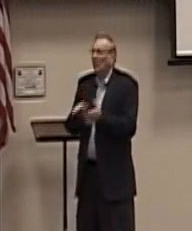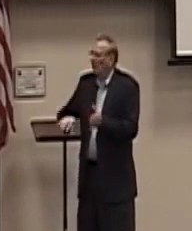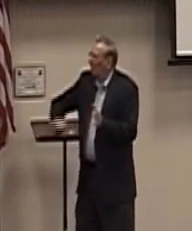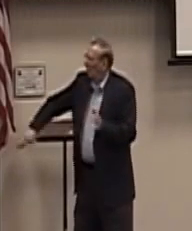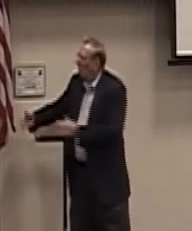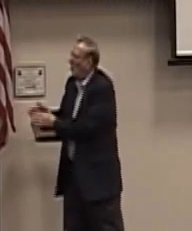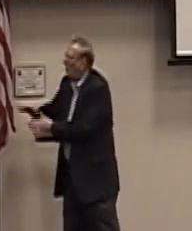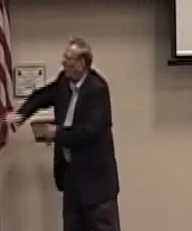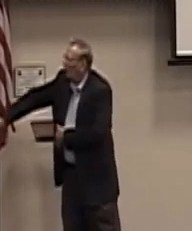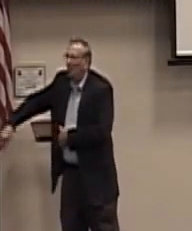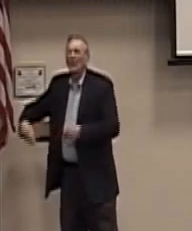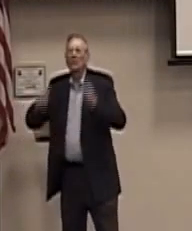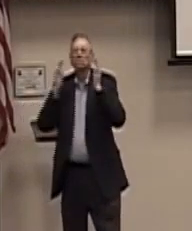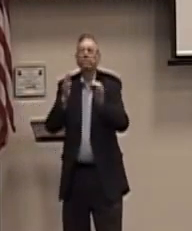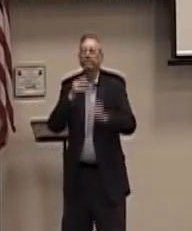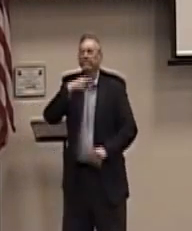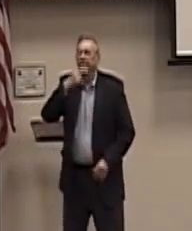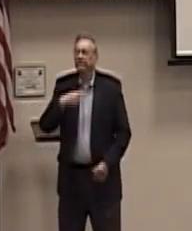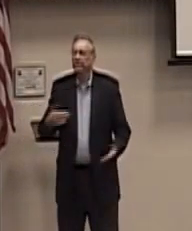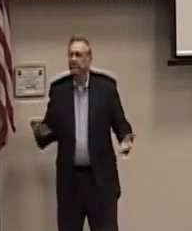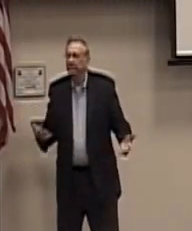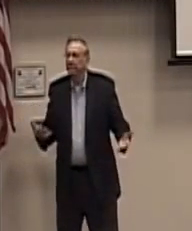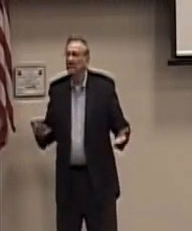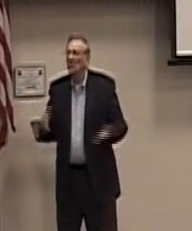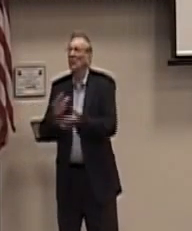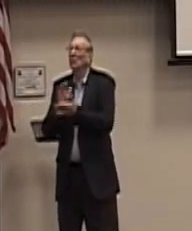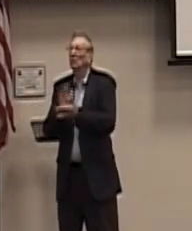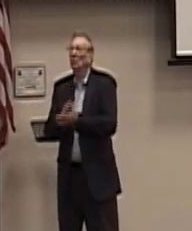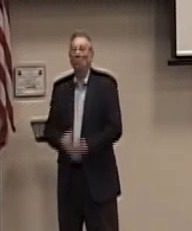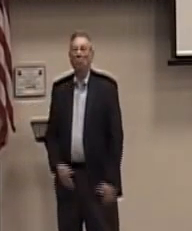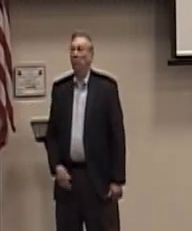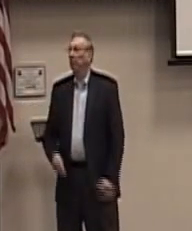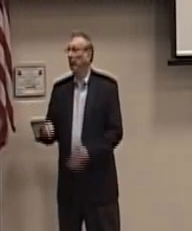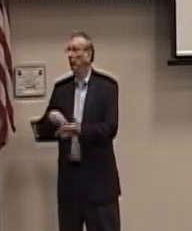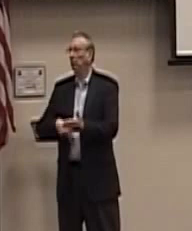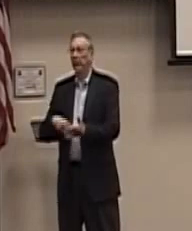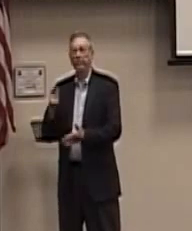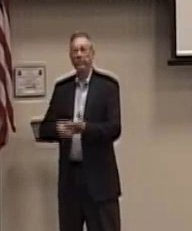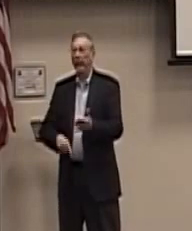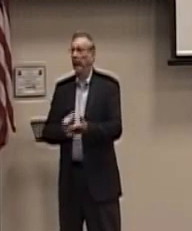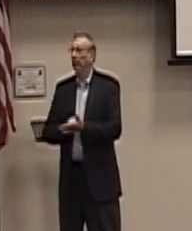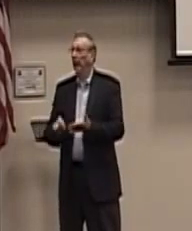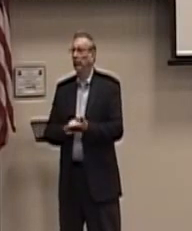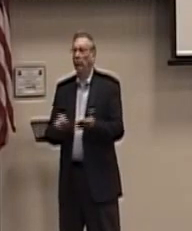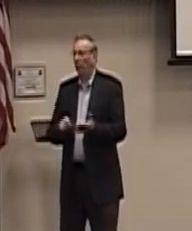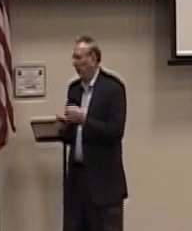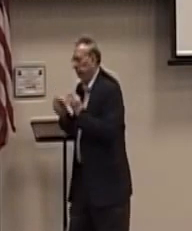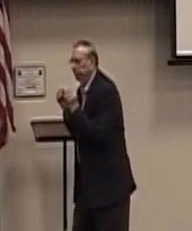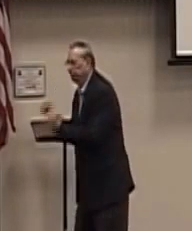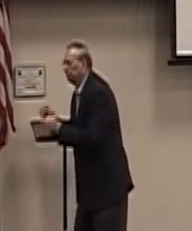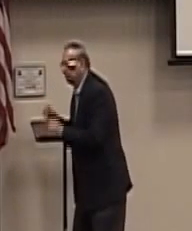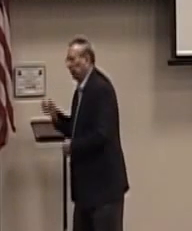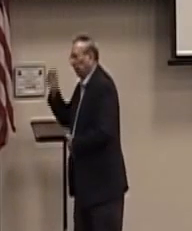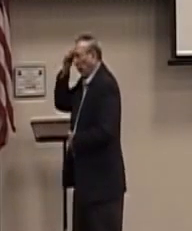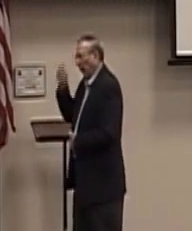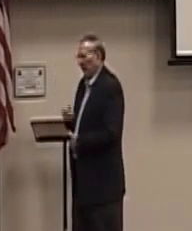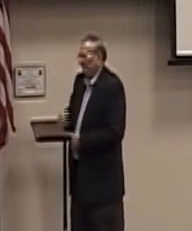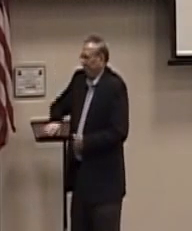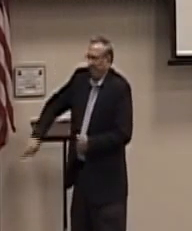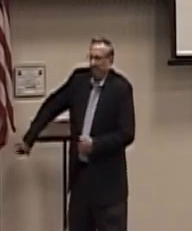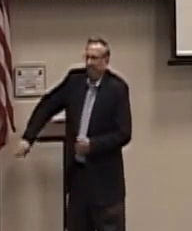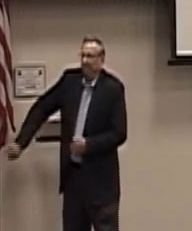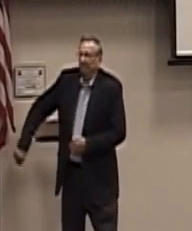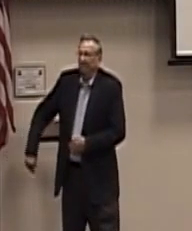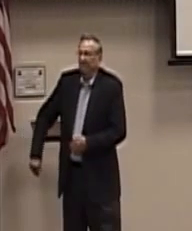them. How they went to school, but they don't know how to read or write. No one took the time to know them or to teach them.